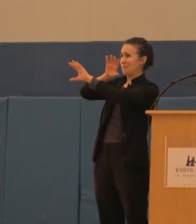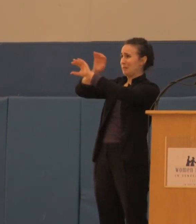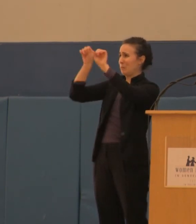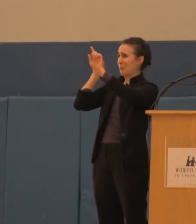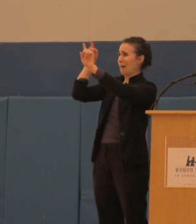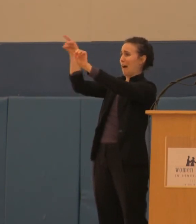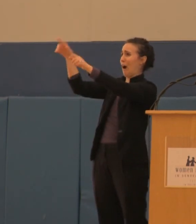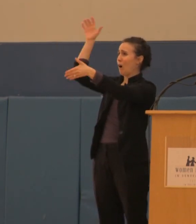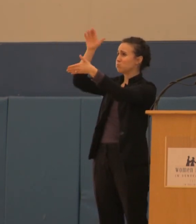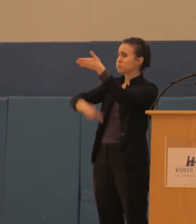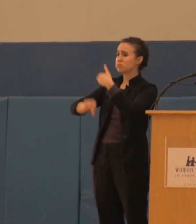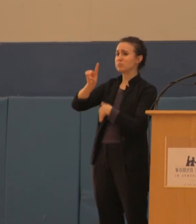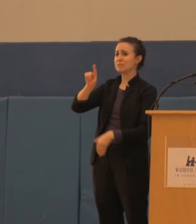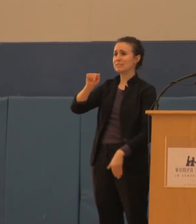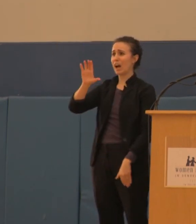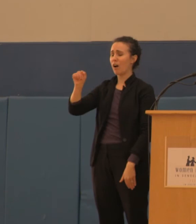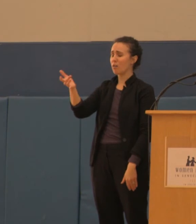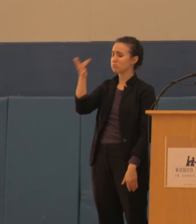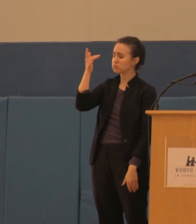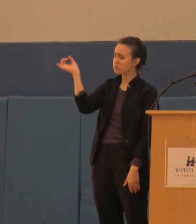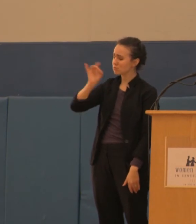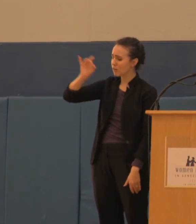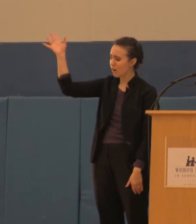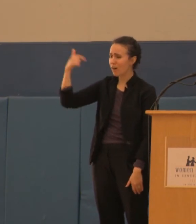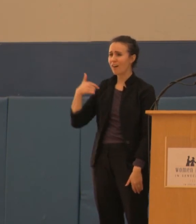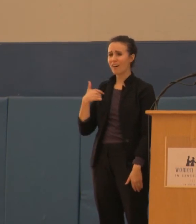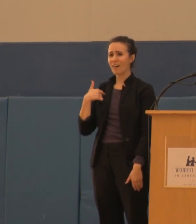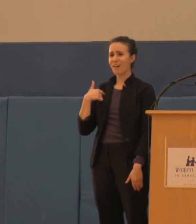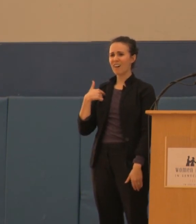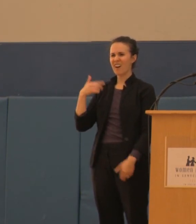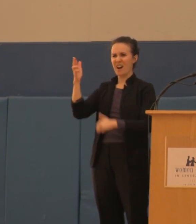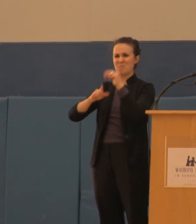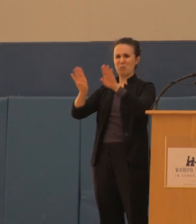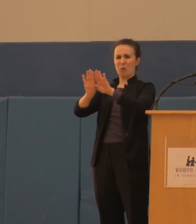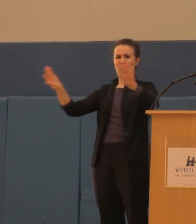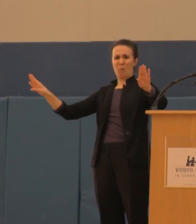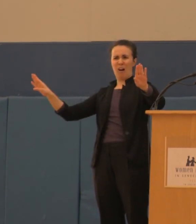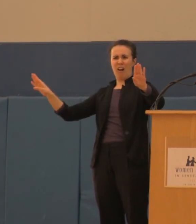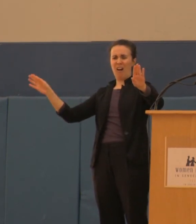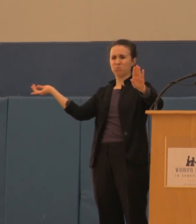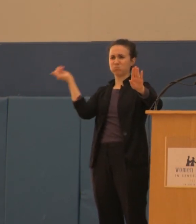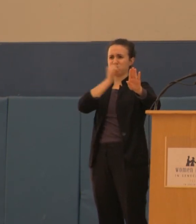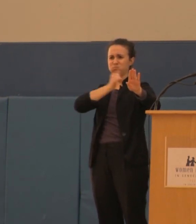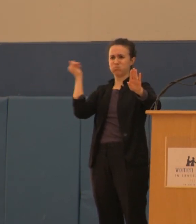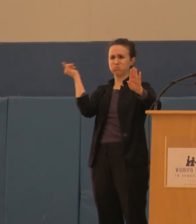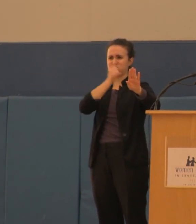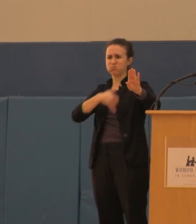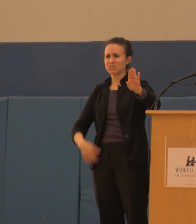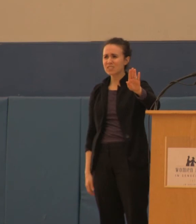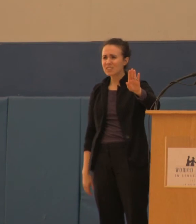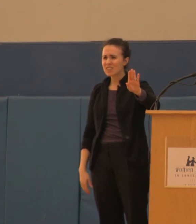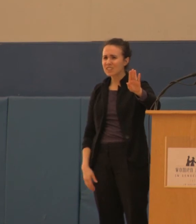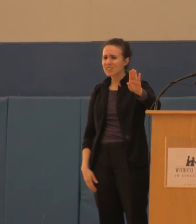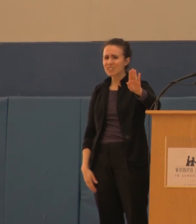repealing DACA is maddening. The idea of building a wall is absurd.